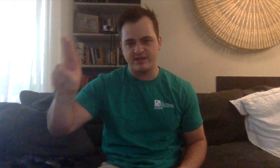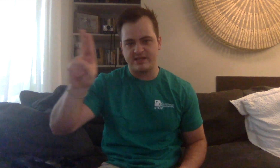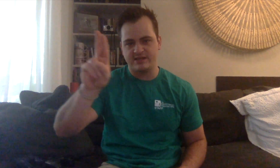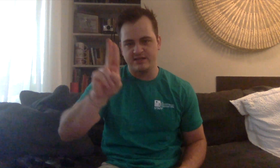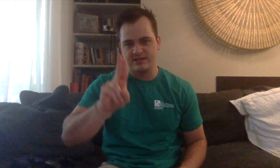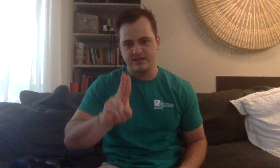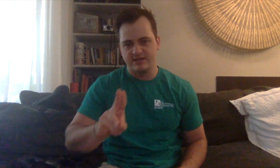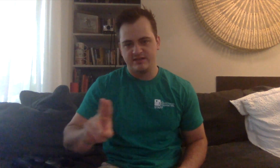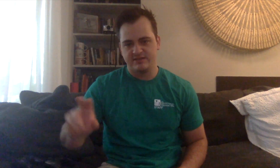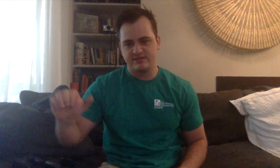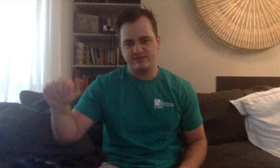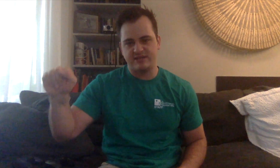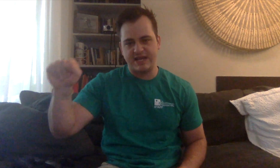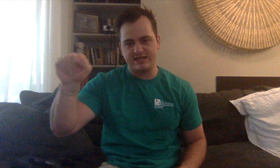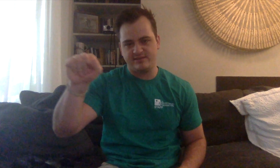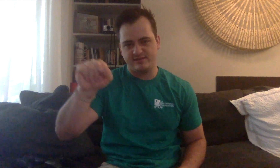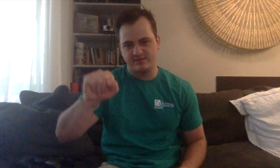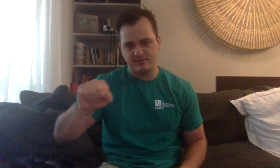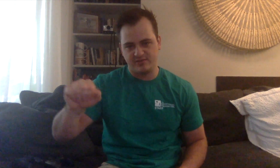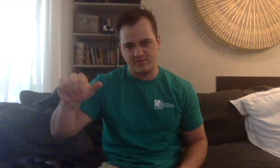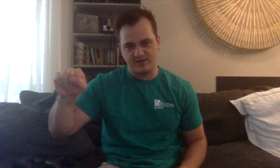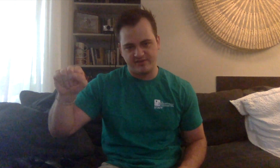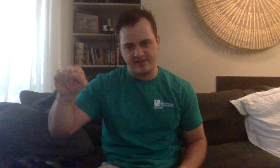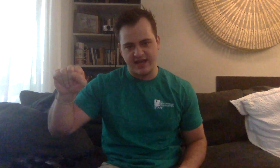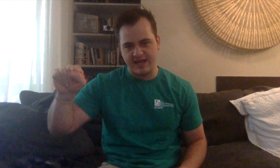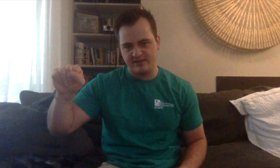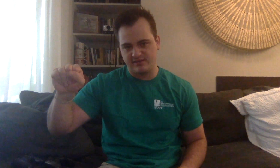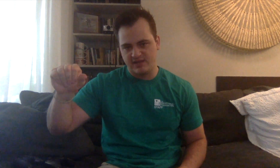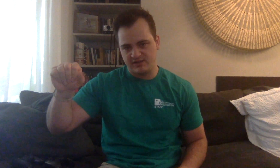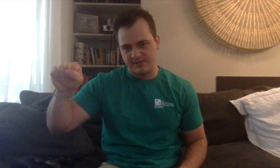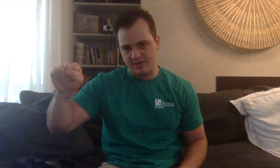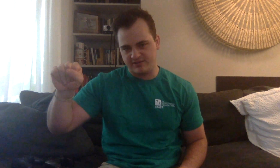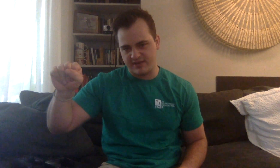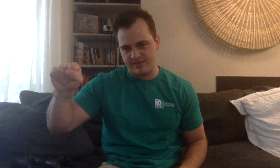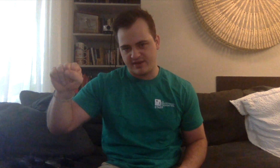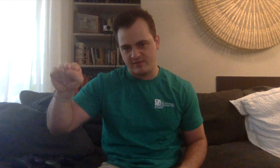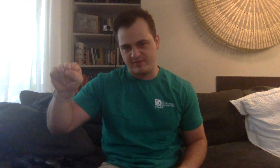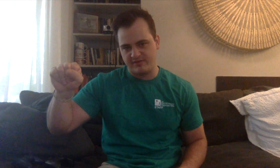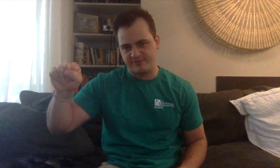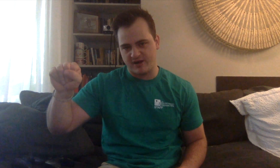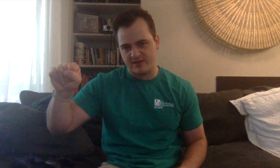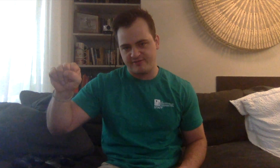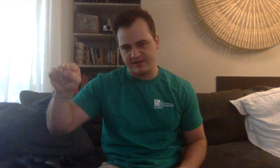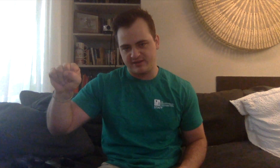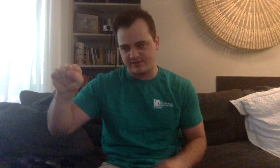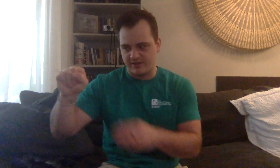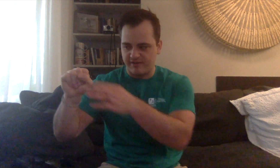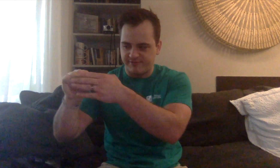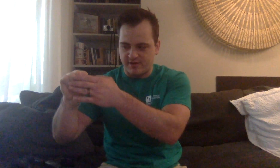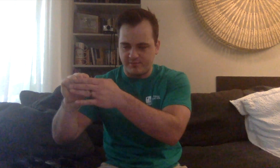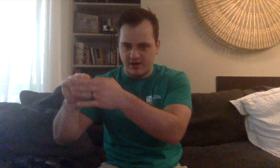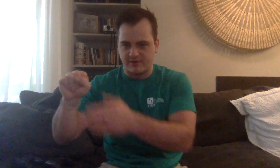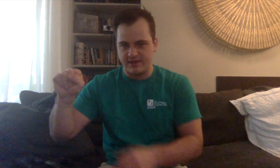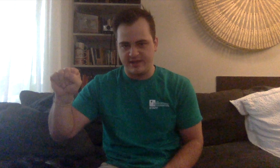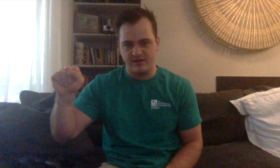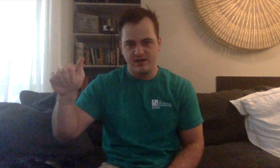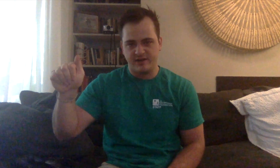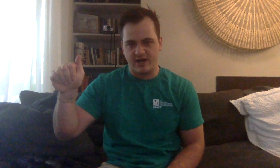it. States. Remember, it's the S. You get to make sure that thumb's in front of the fingers on that front part right there. Not up here